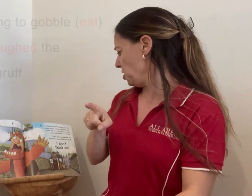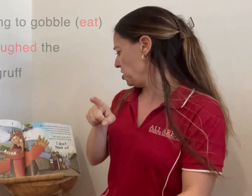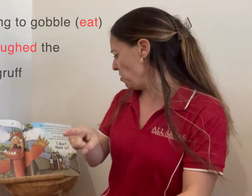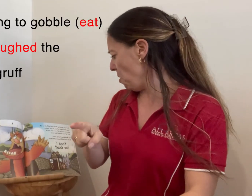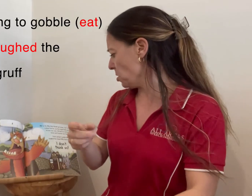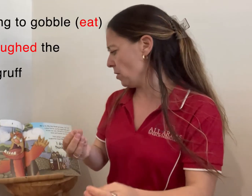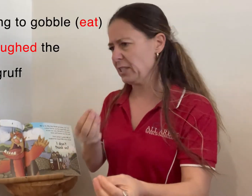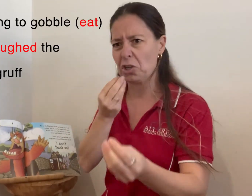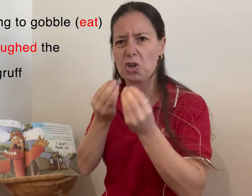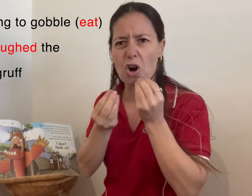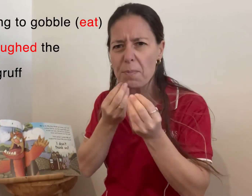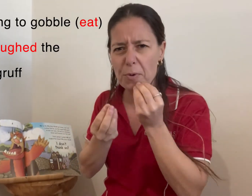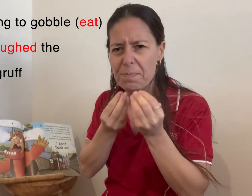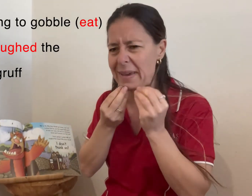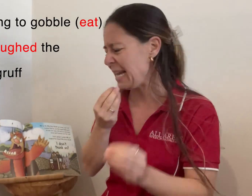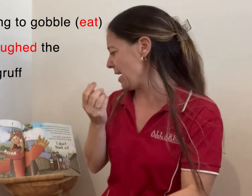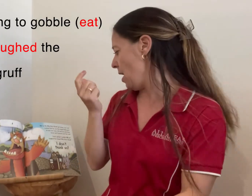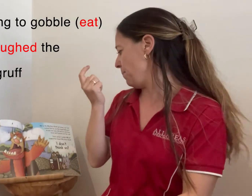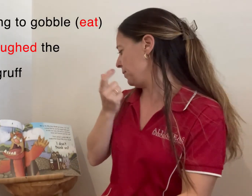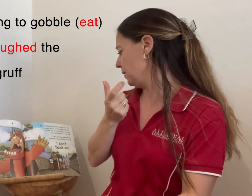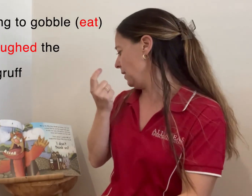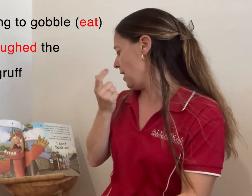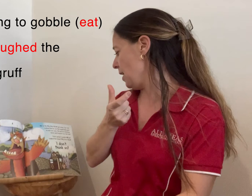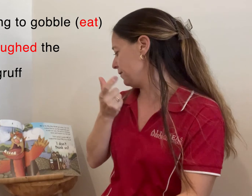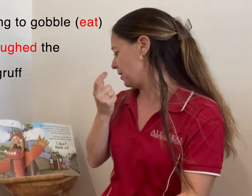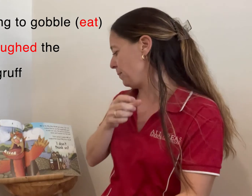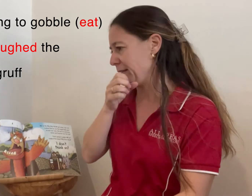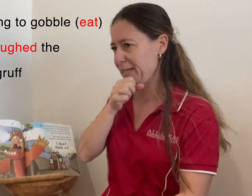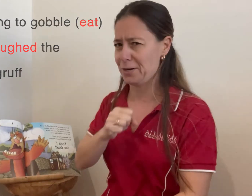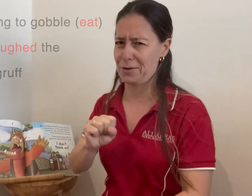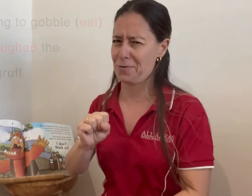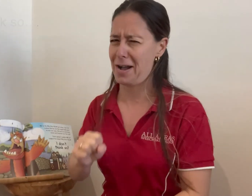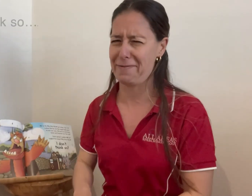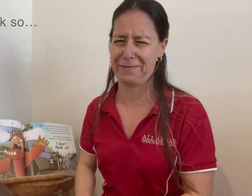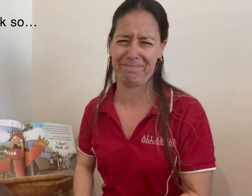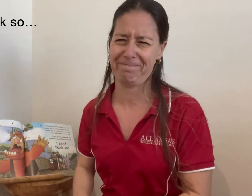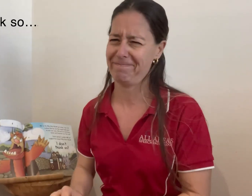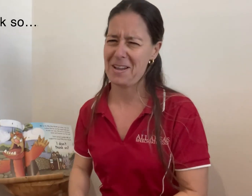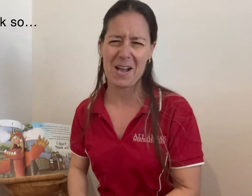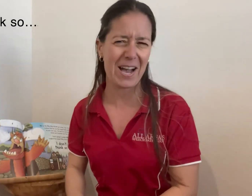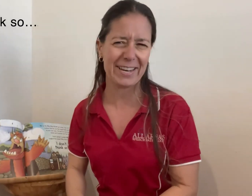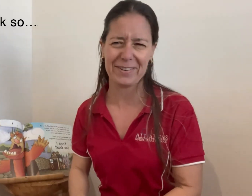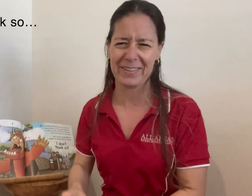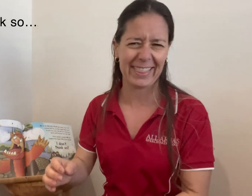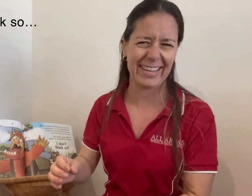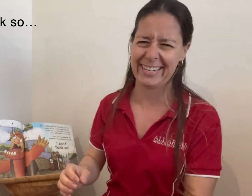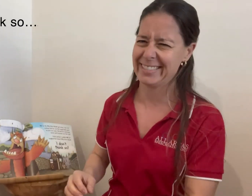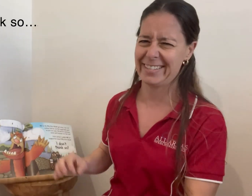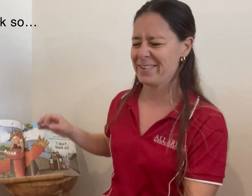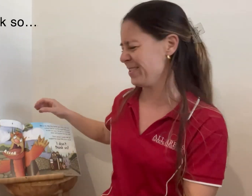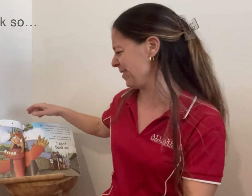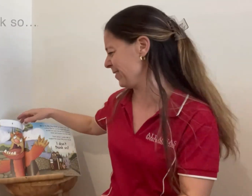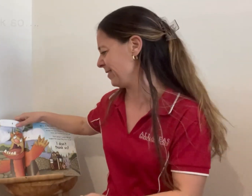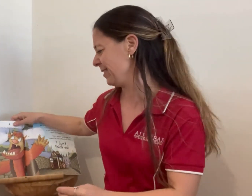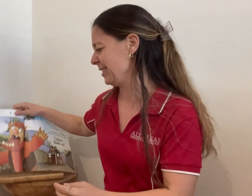You're going to gobble me up, laughed the Billy Goat Gruff. I don't think so.